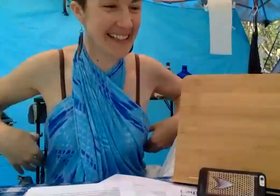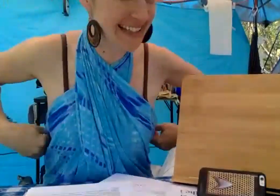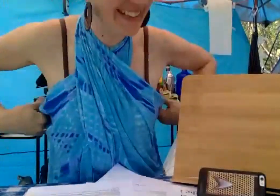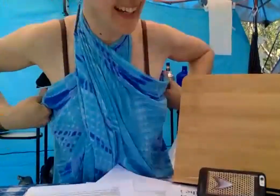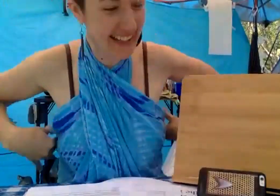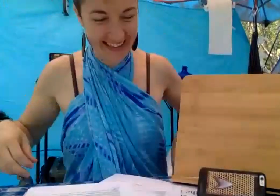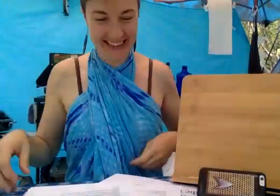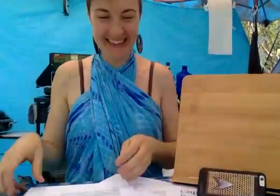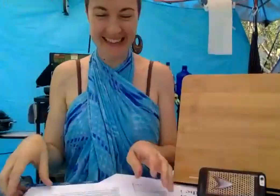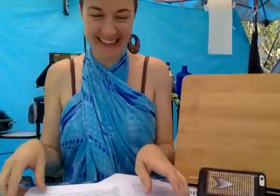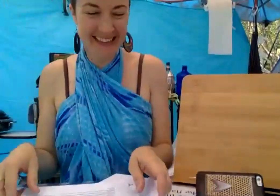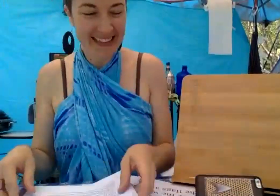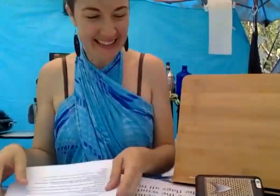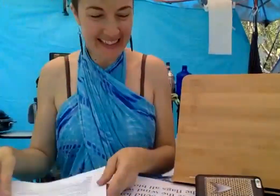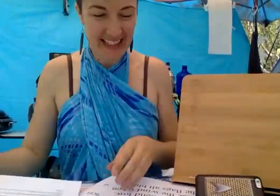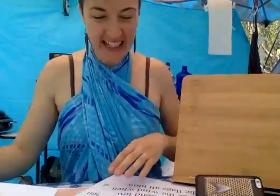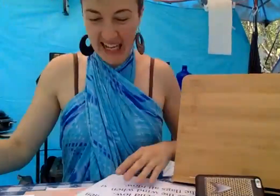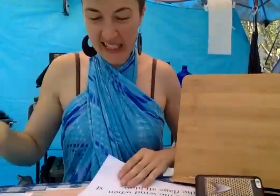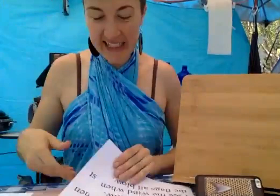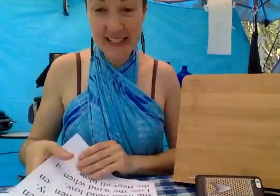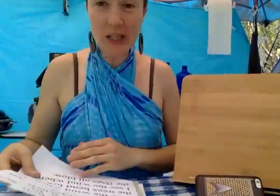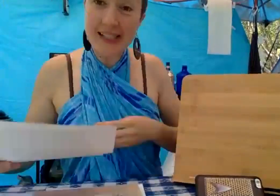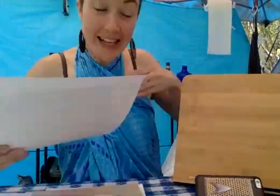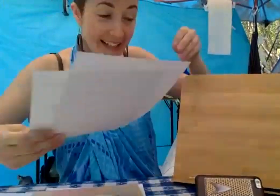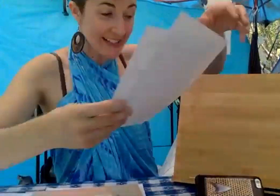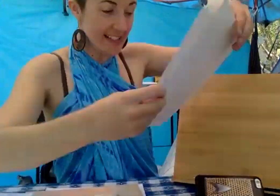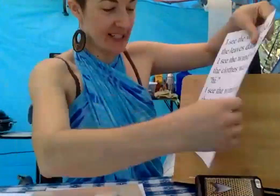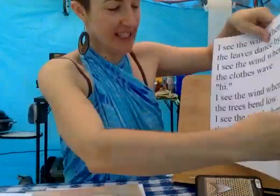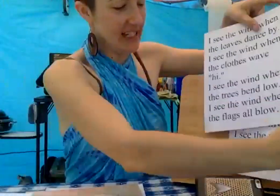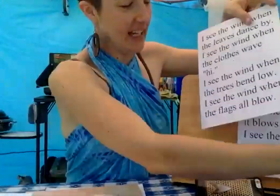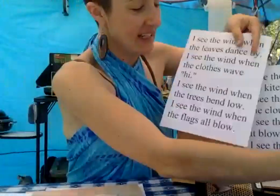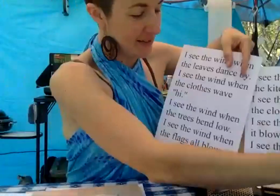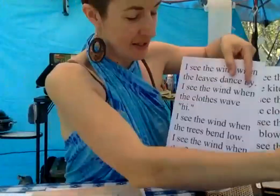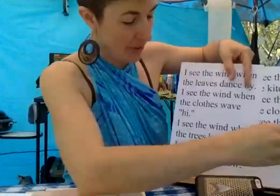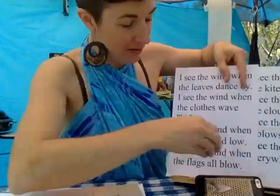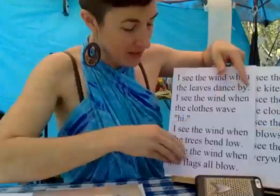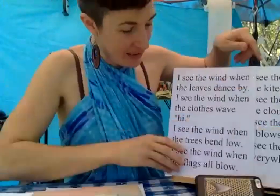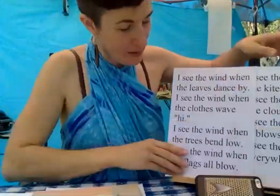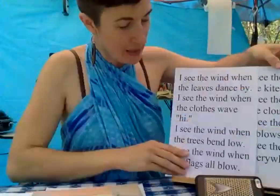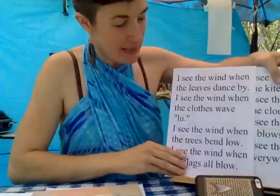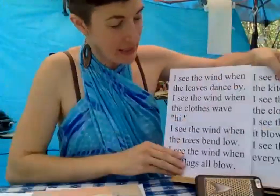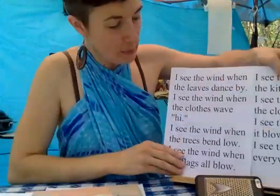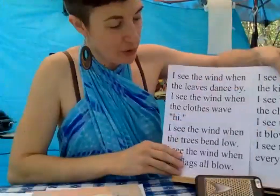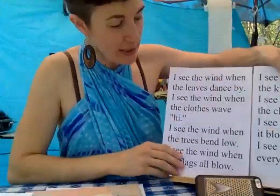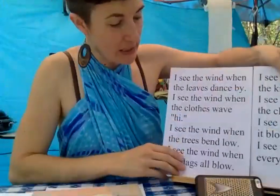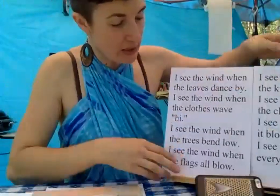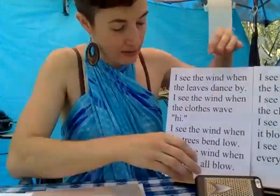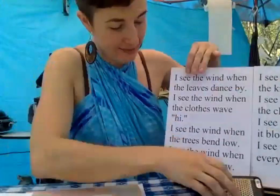Thank you, Alec. All right, so our second song today is very relevant because it's kind of breezy here.